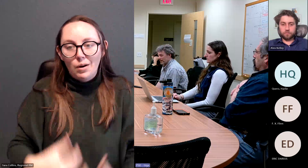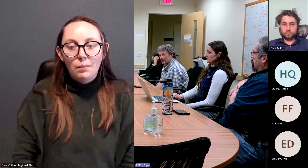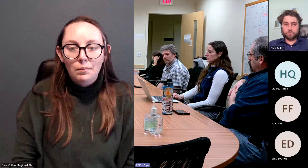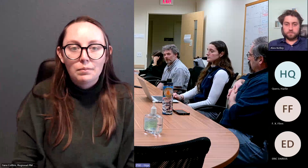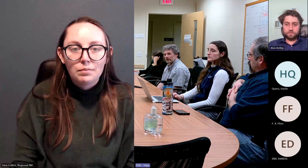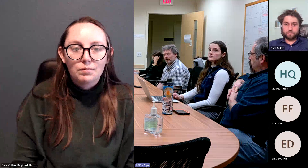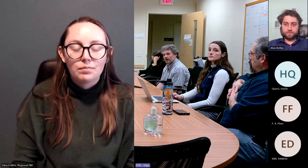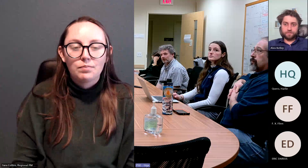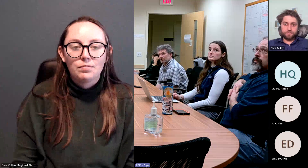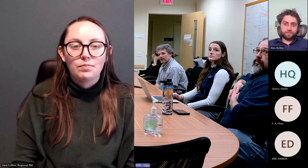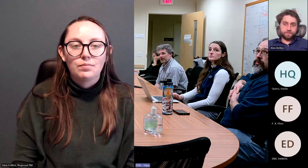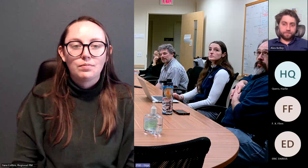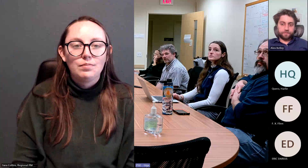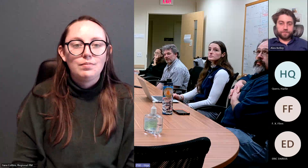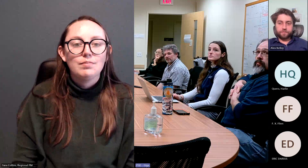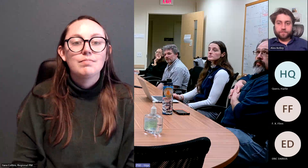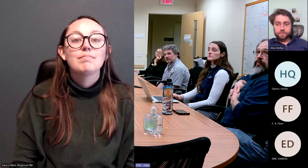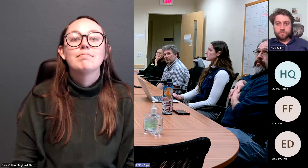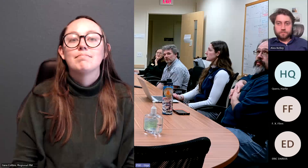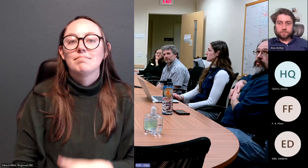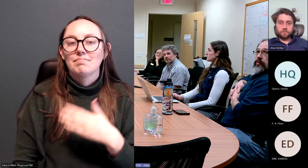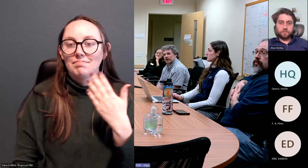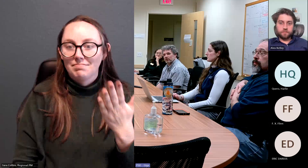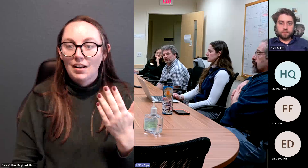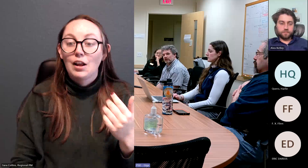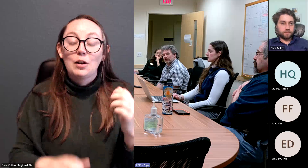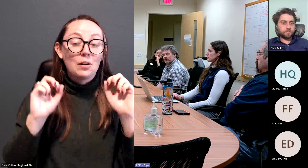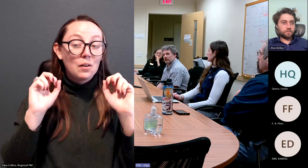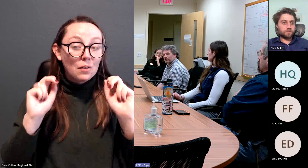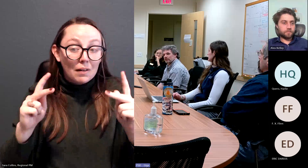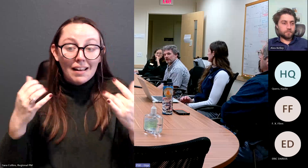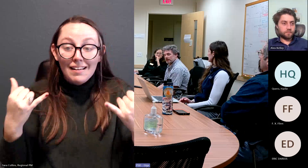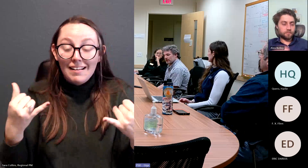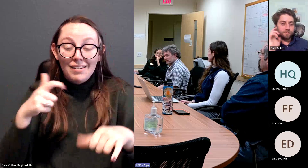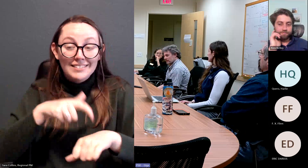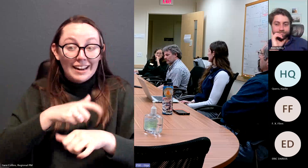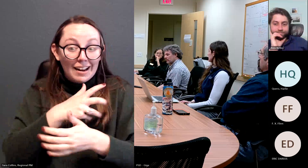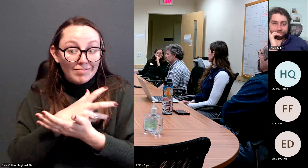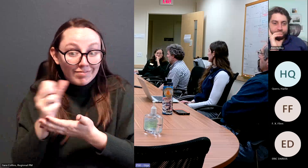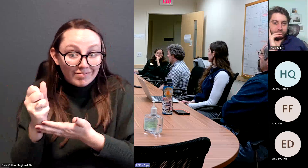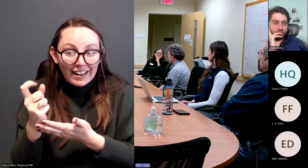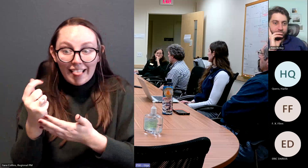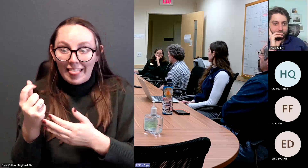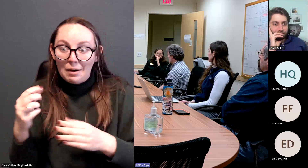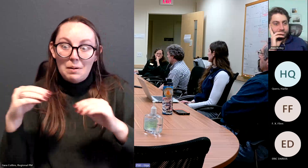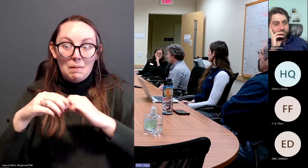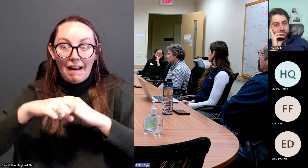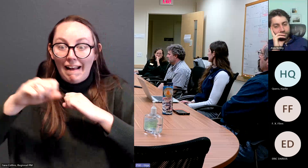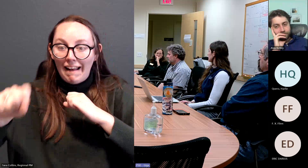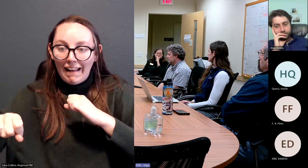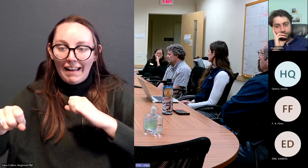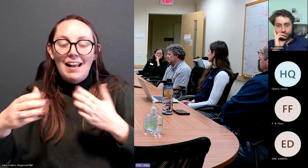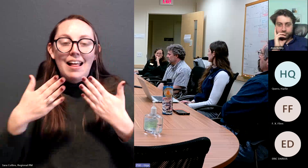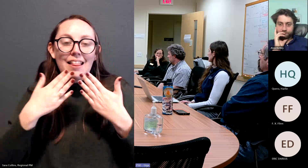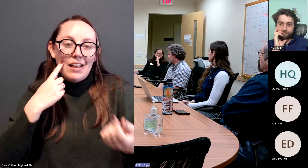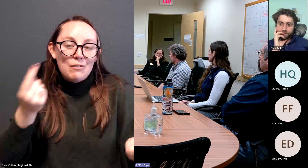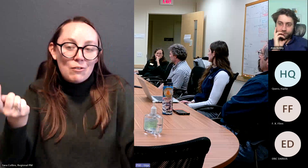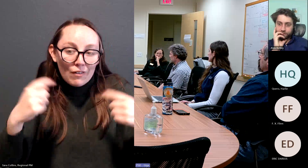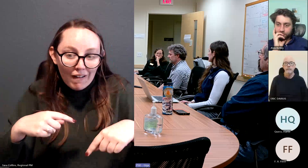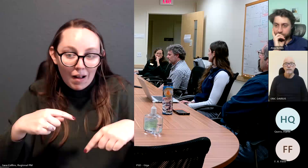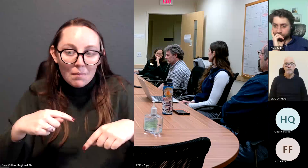With that, we are out of time and a little bit over. I want to thank you all for attending. Be back here again